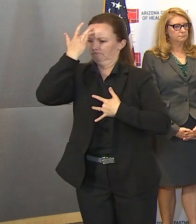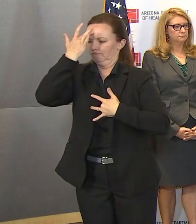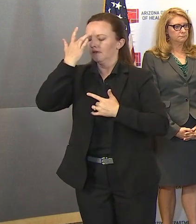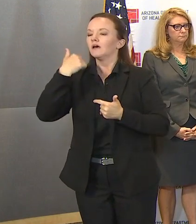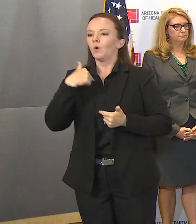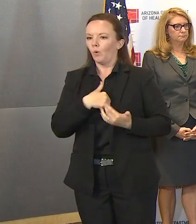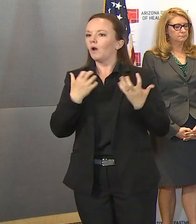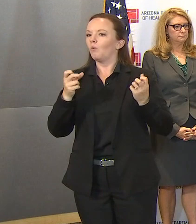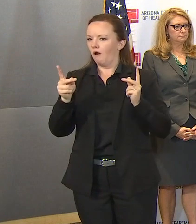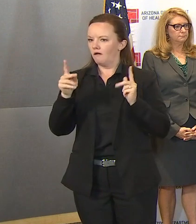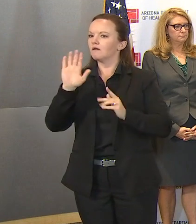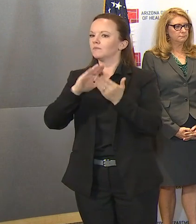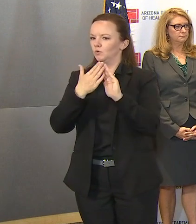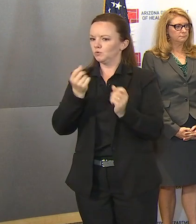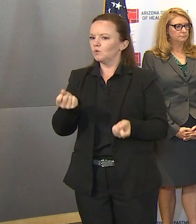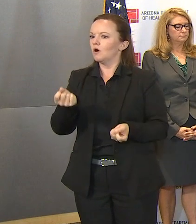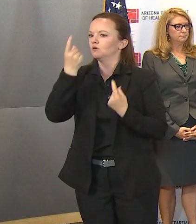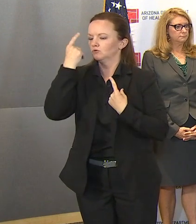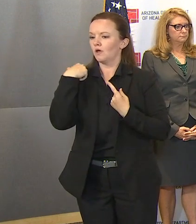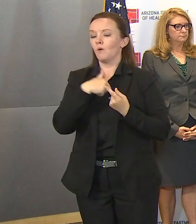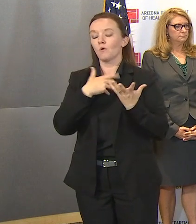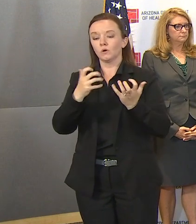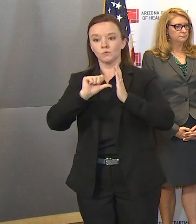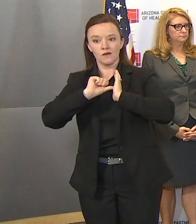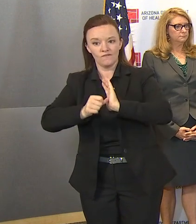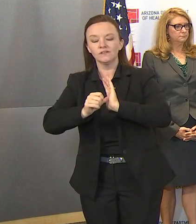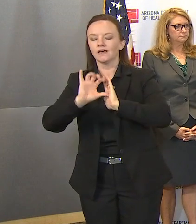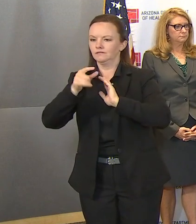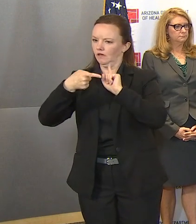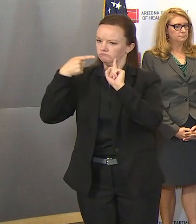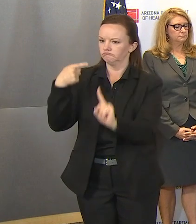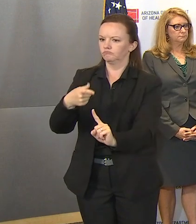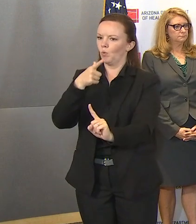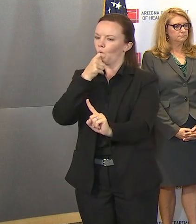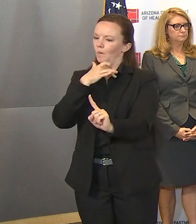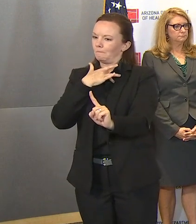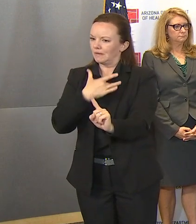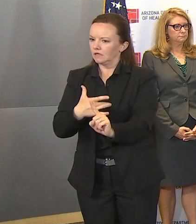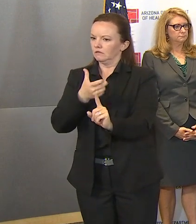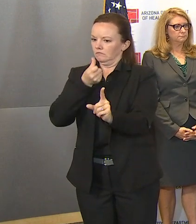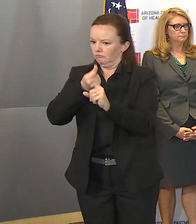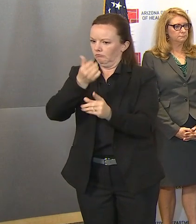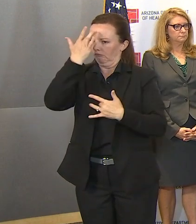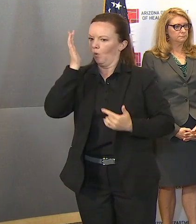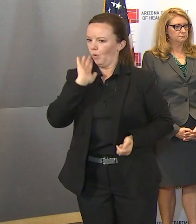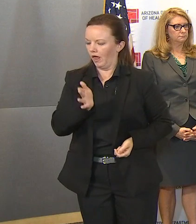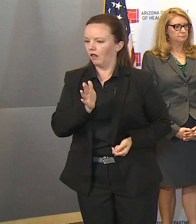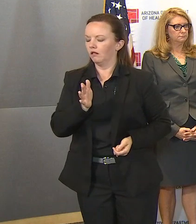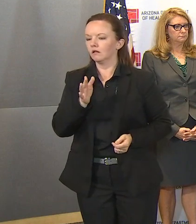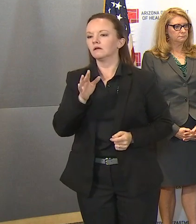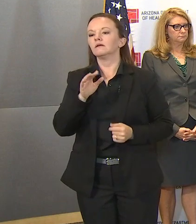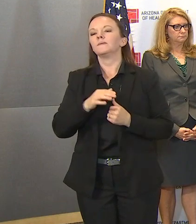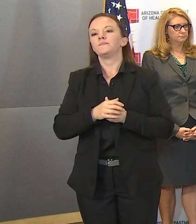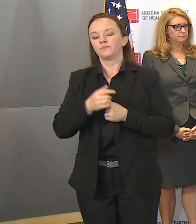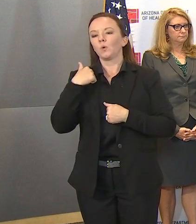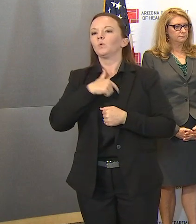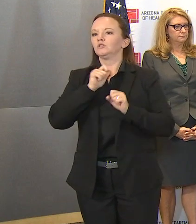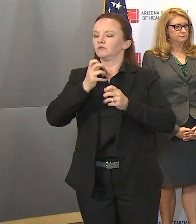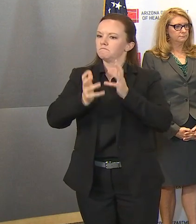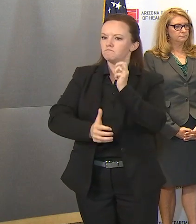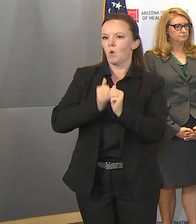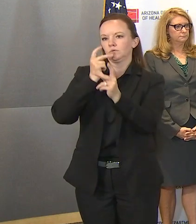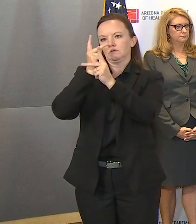want people to understand that. We want to emphasize that point. We think that that's something where we should be taking the most